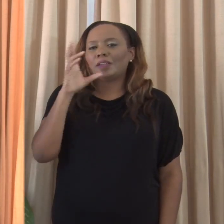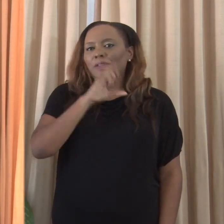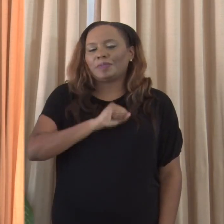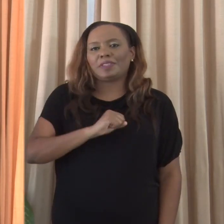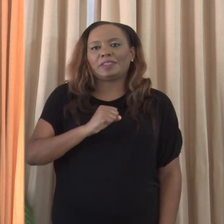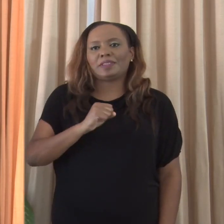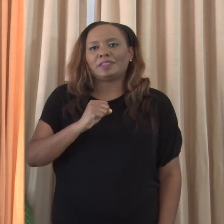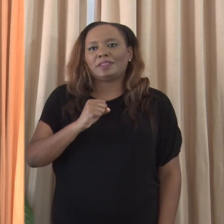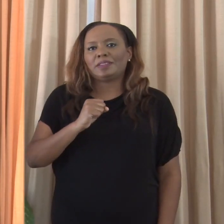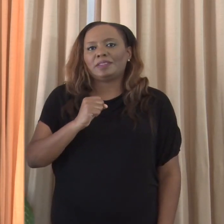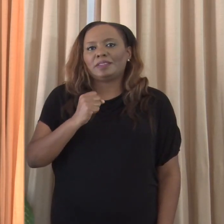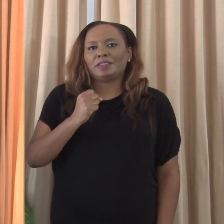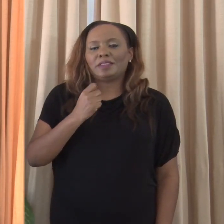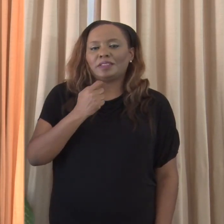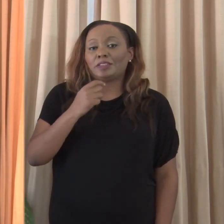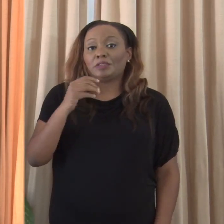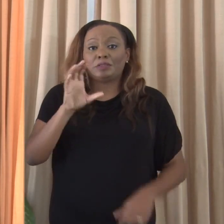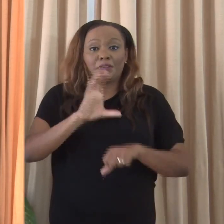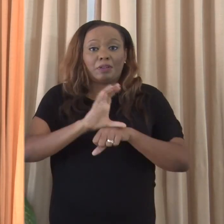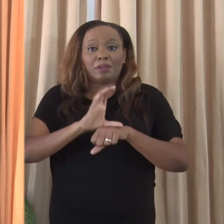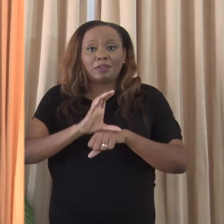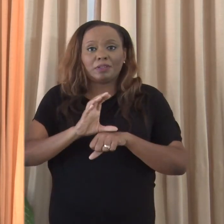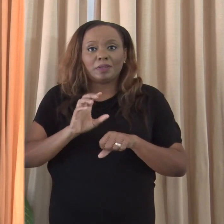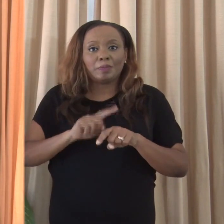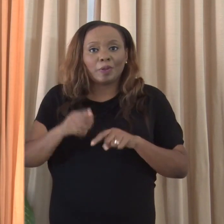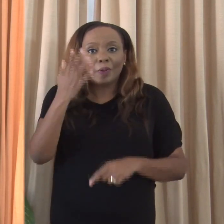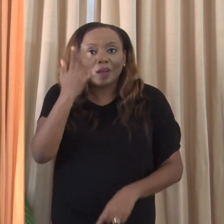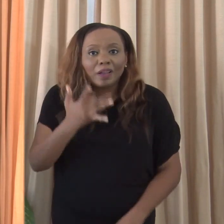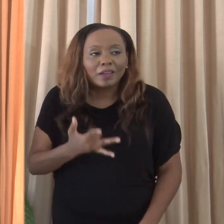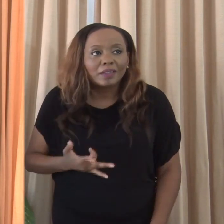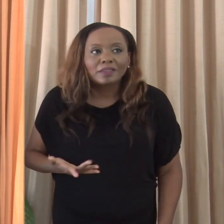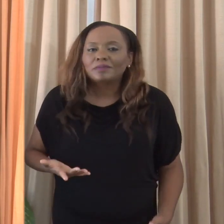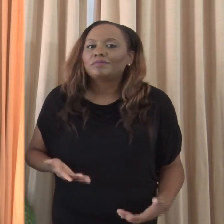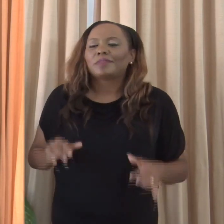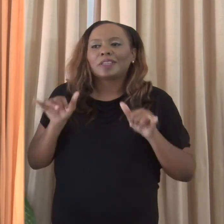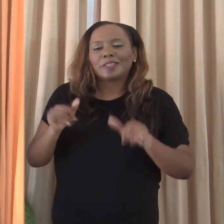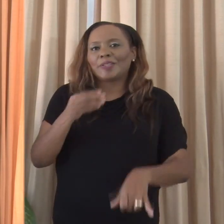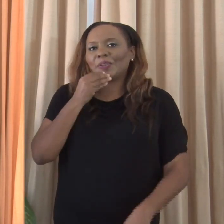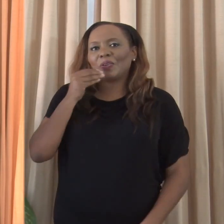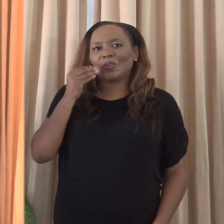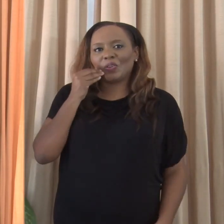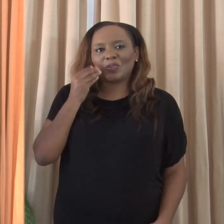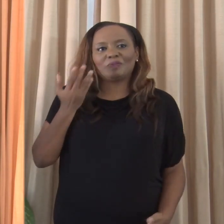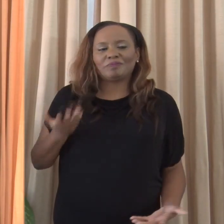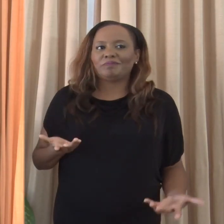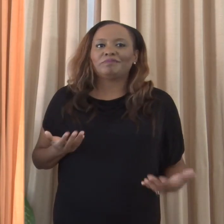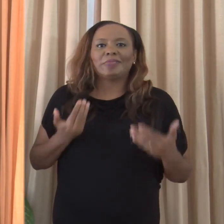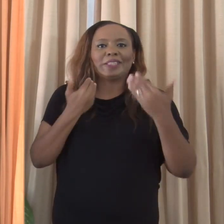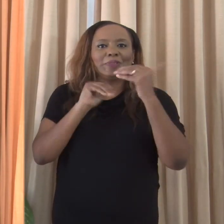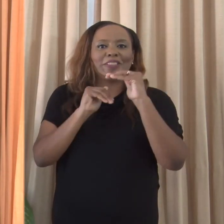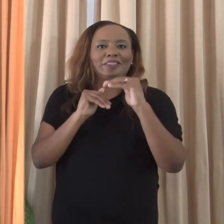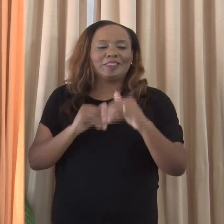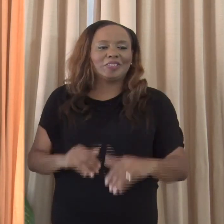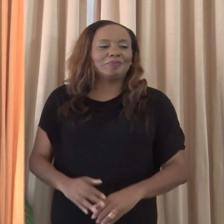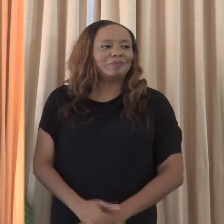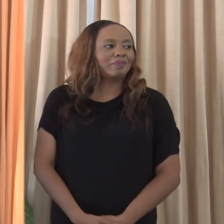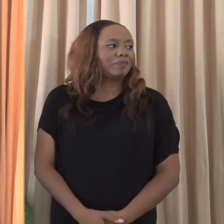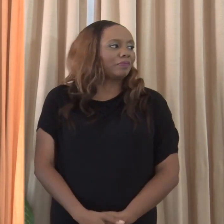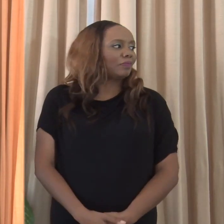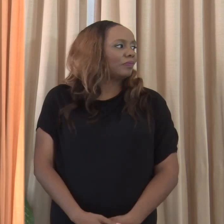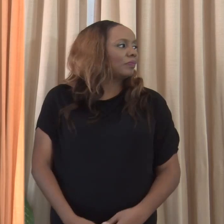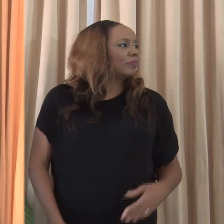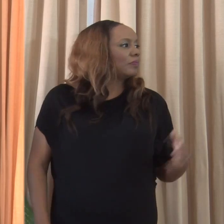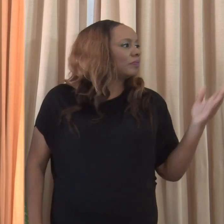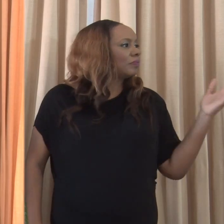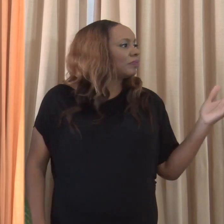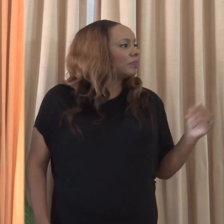today, largely because of the fact that you are exercising good judgment. And I think that that is important for us to do.